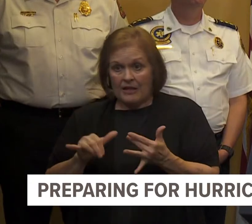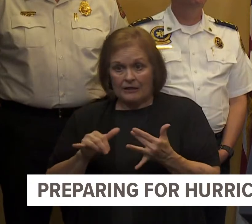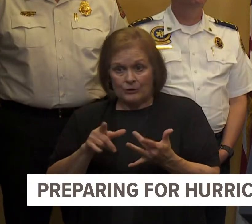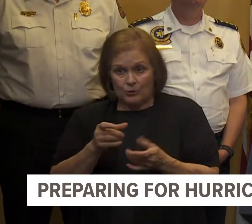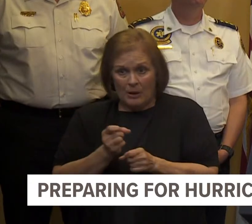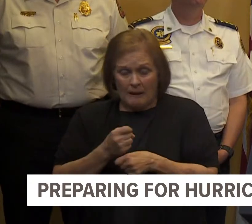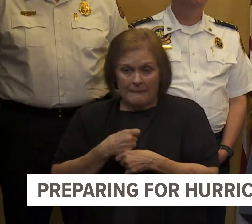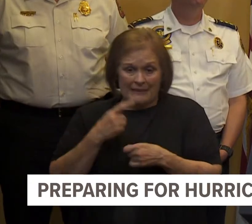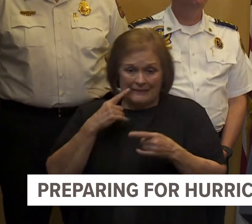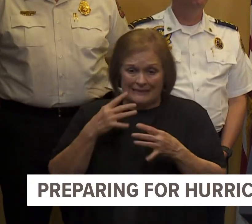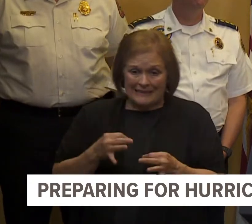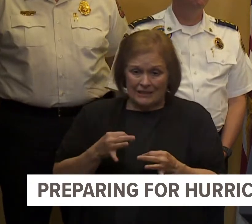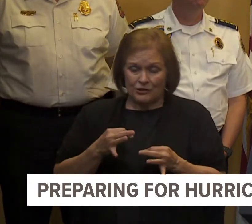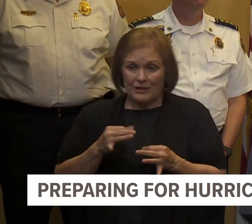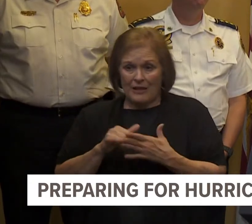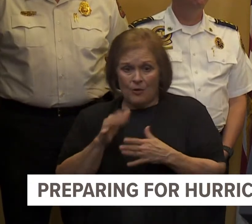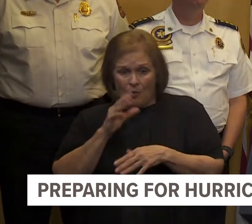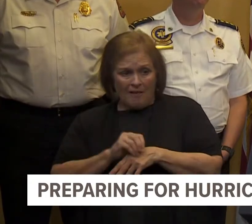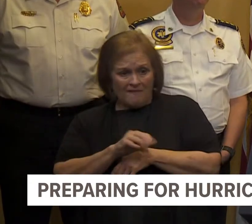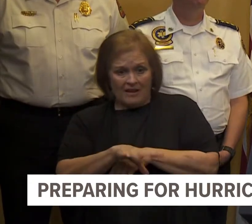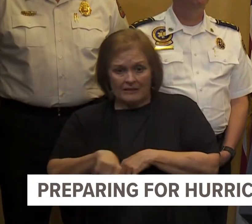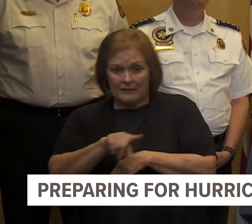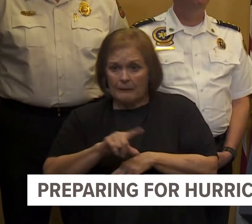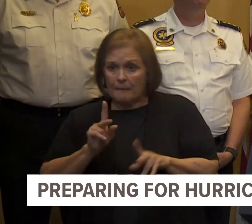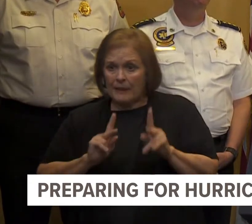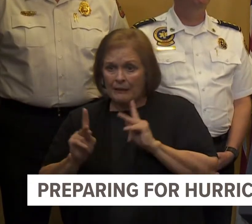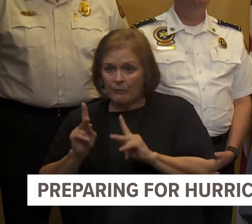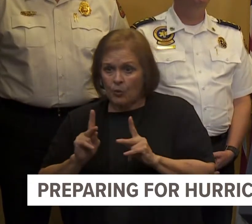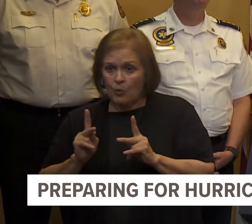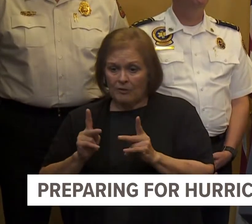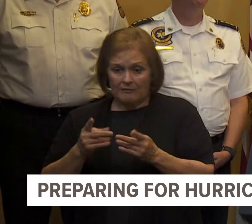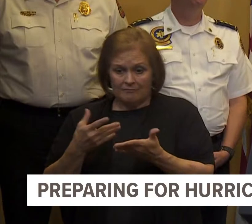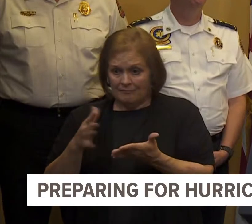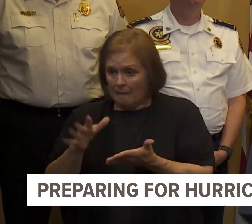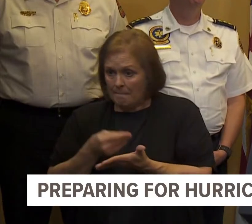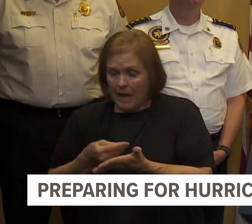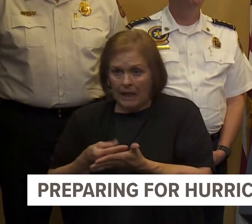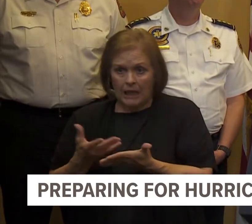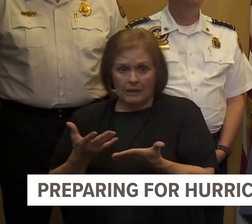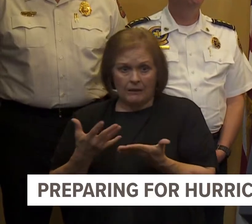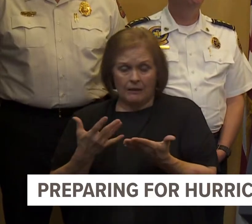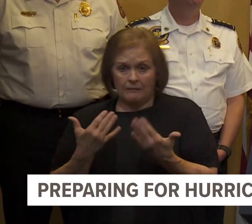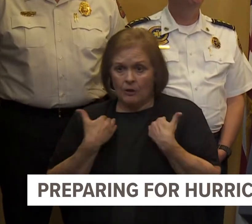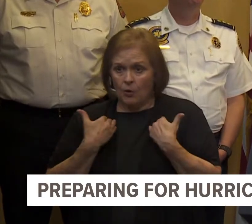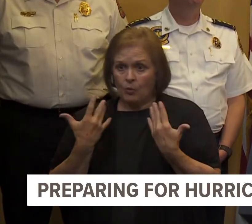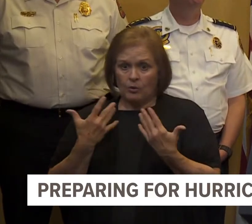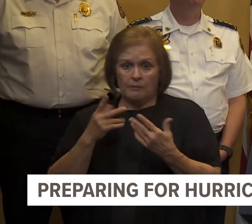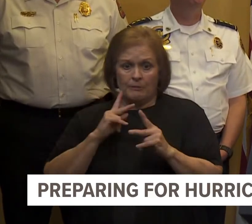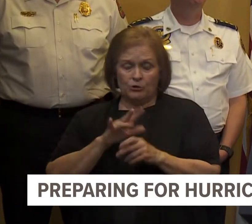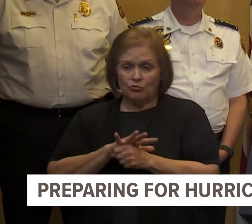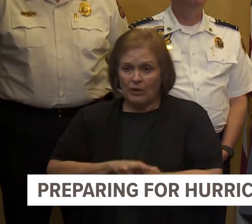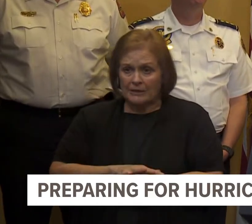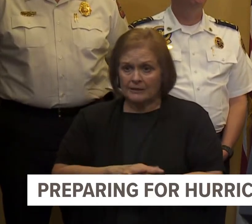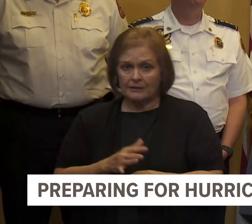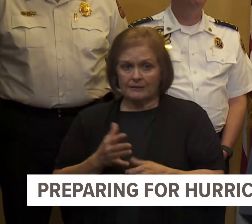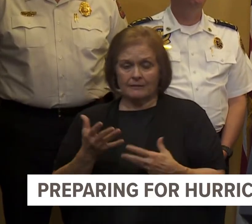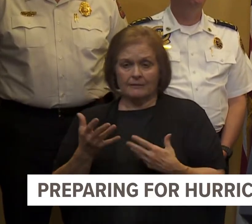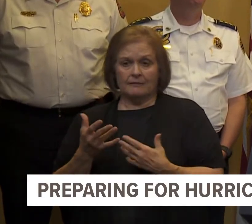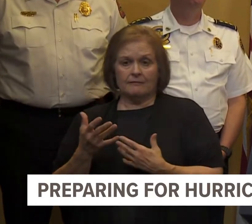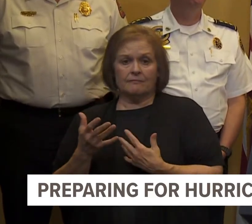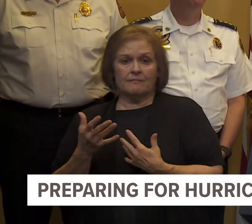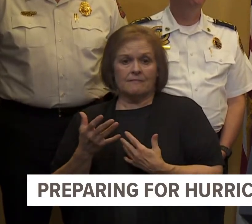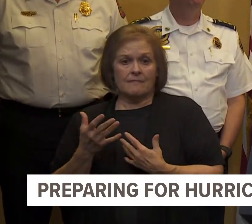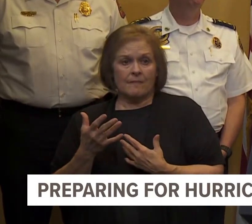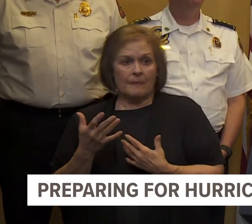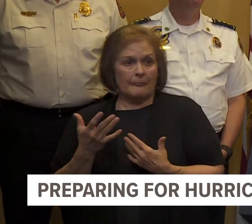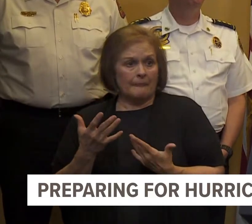you're making a decision that is going to impact people financially. It's going to put people under stress.